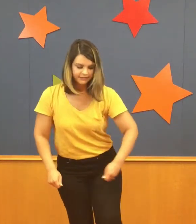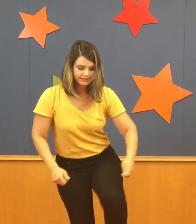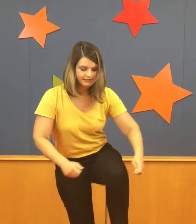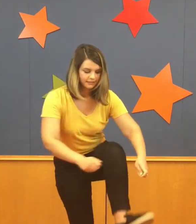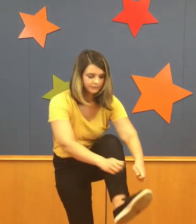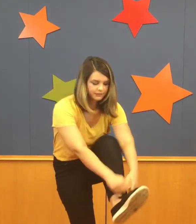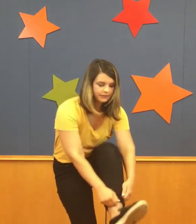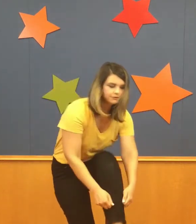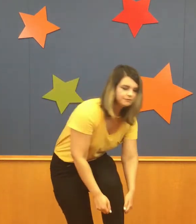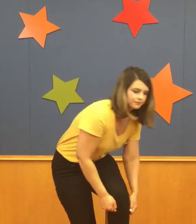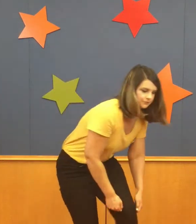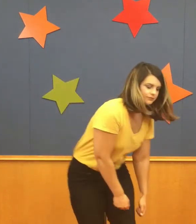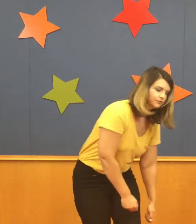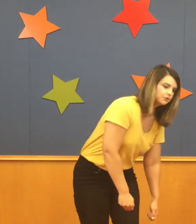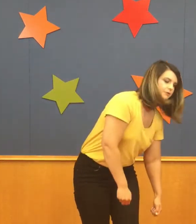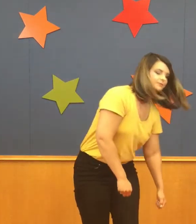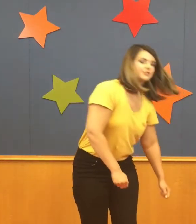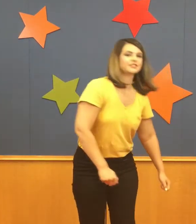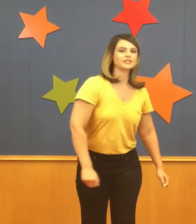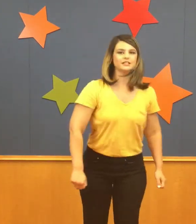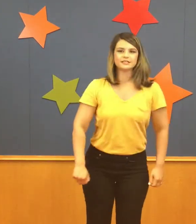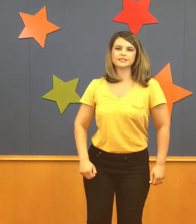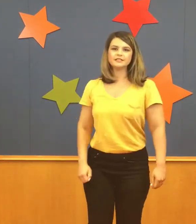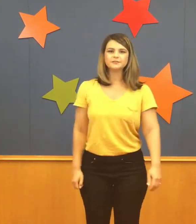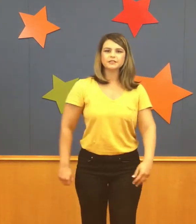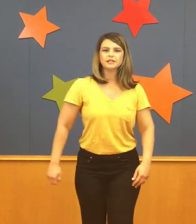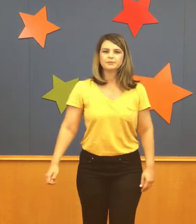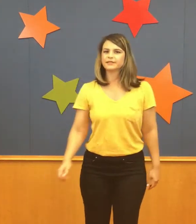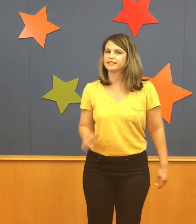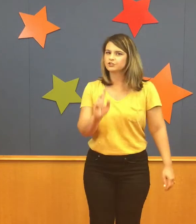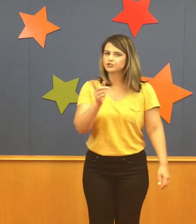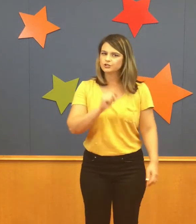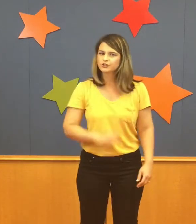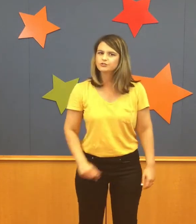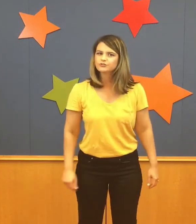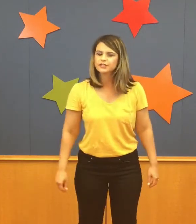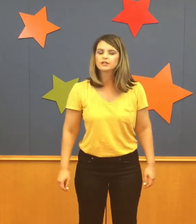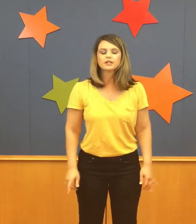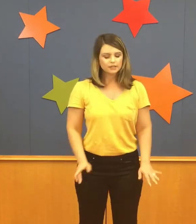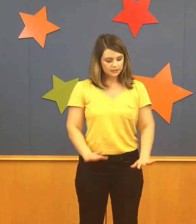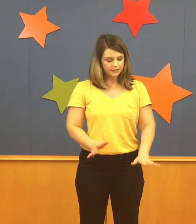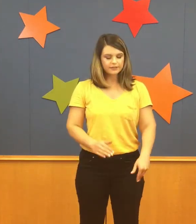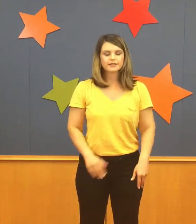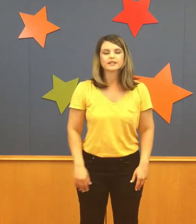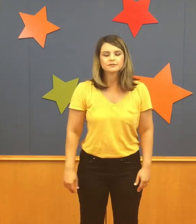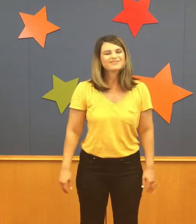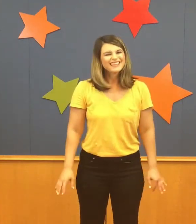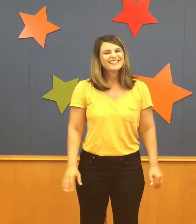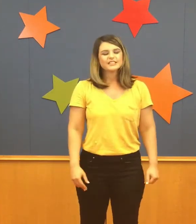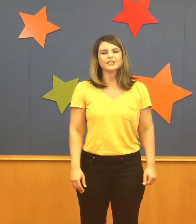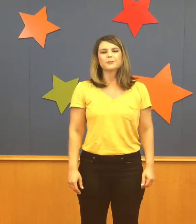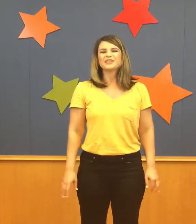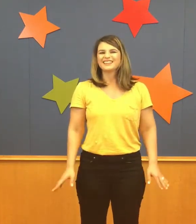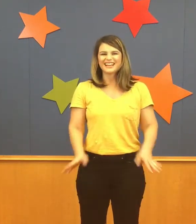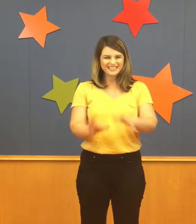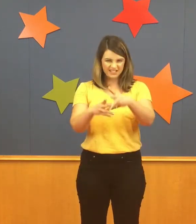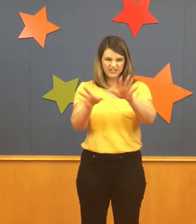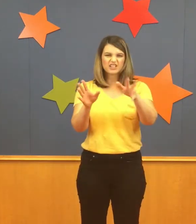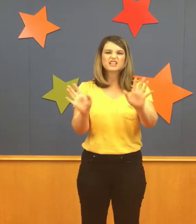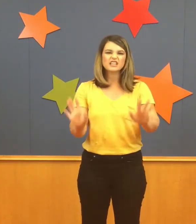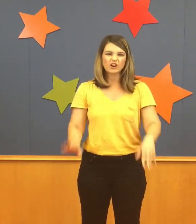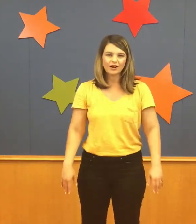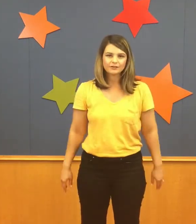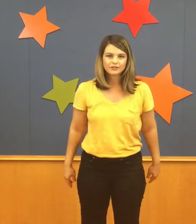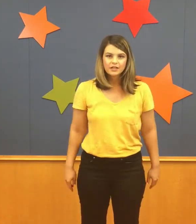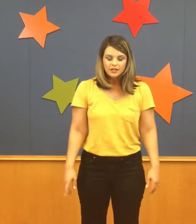Okay, go. Oh, those are a little stiffer, but they sure do feel like they're gonna, be a lot easier